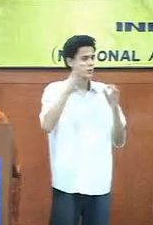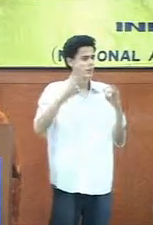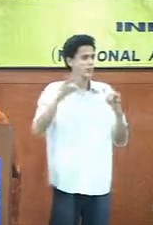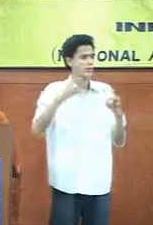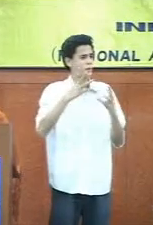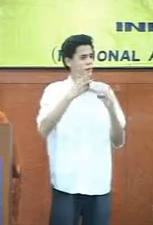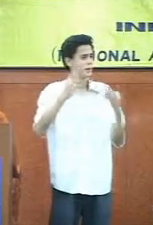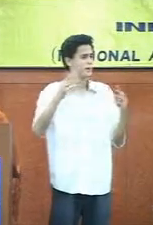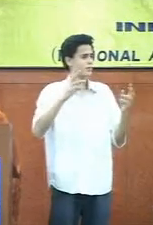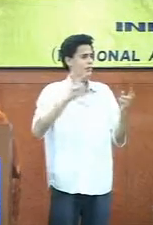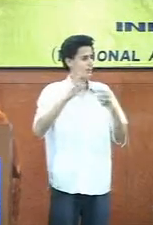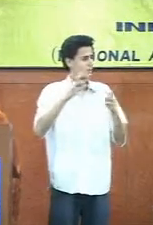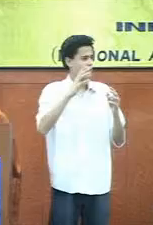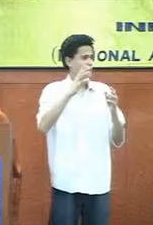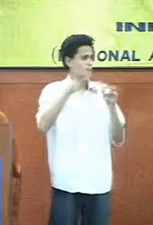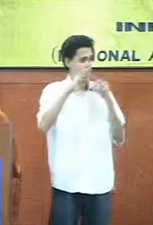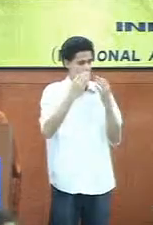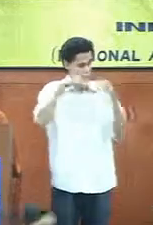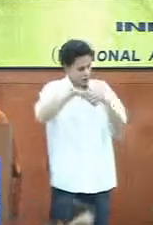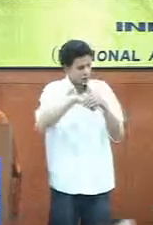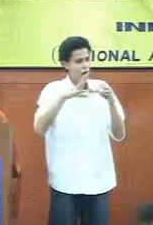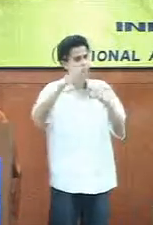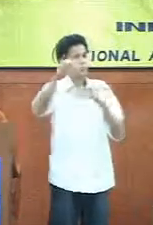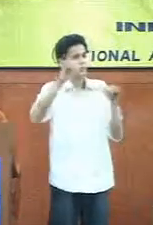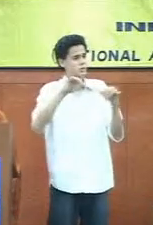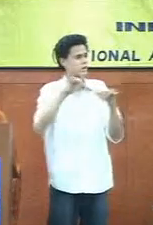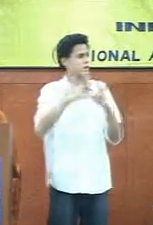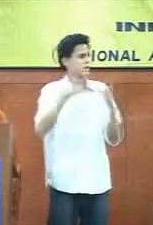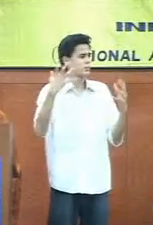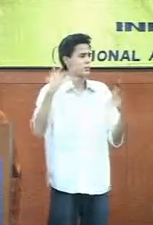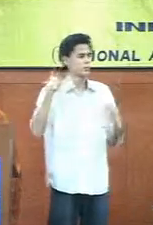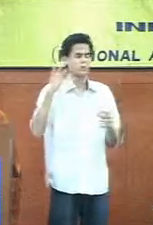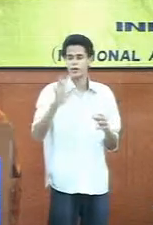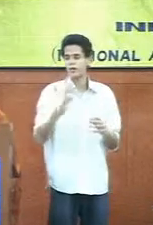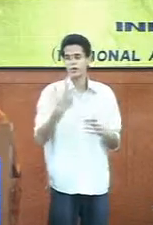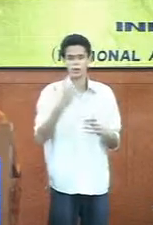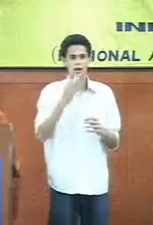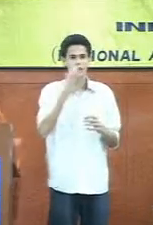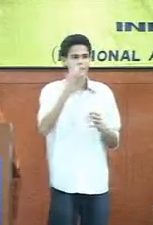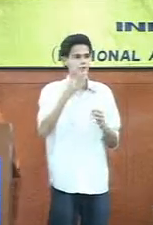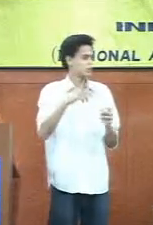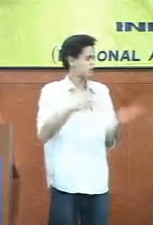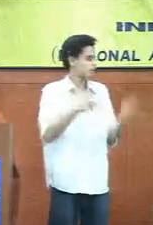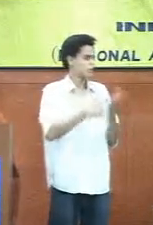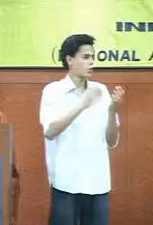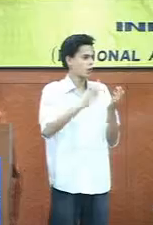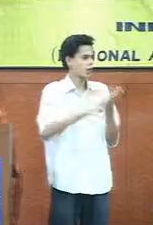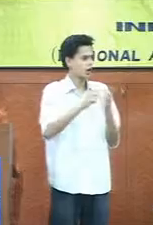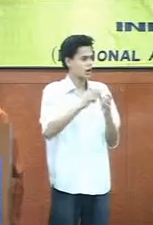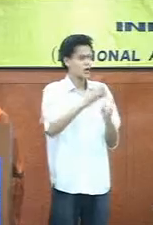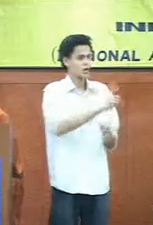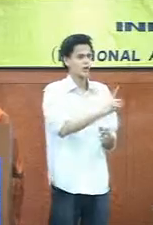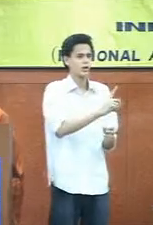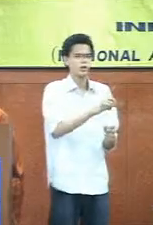there's much violence both within the family as well as from outside. I'd like to call our panel members up. Roma, of course, is already